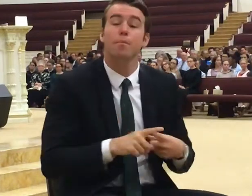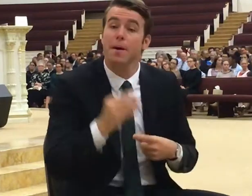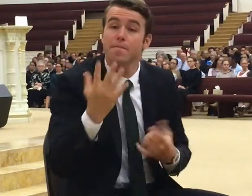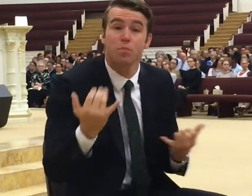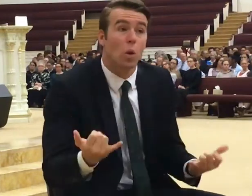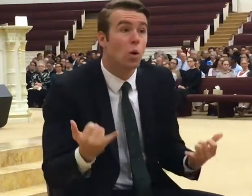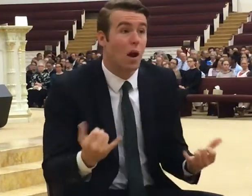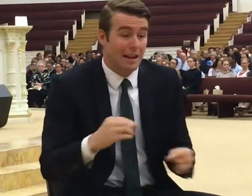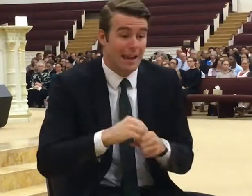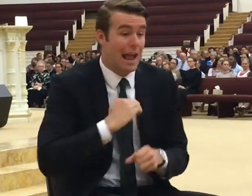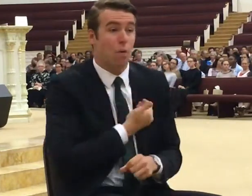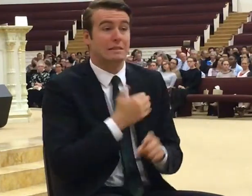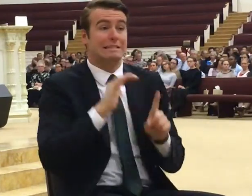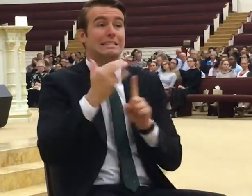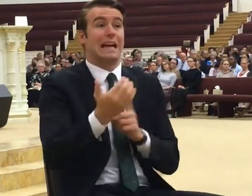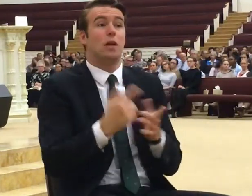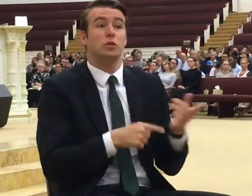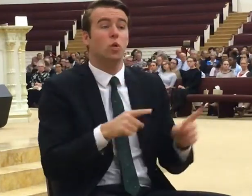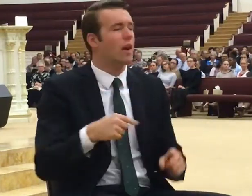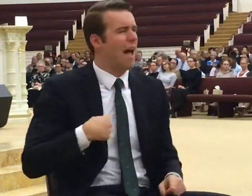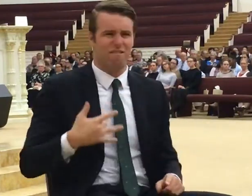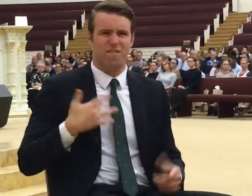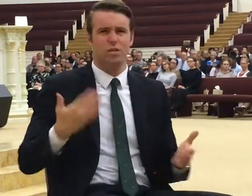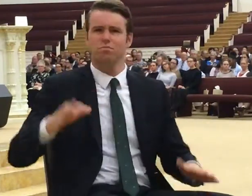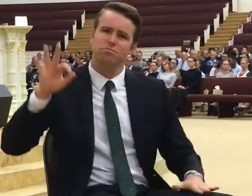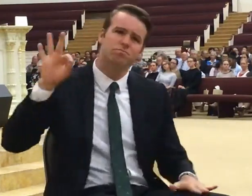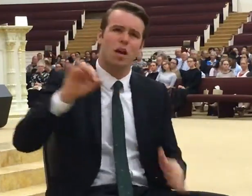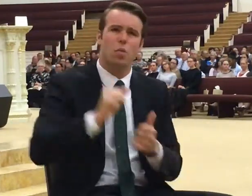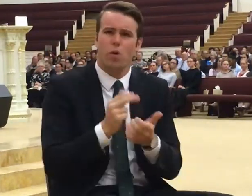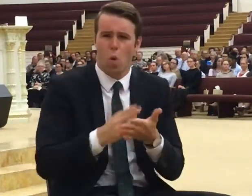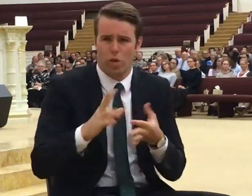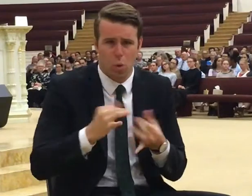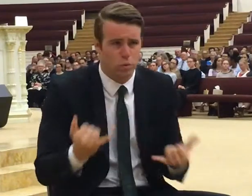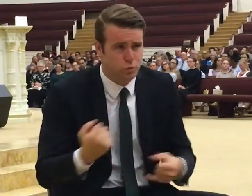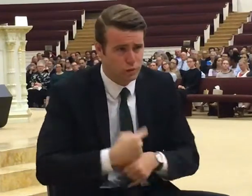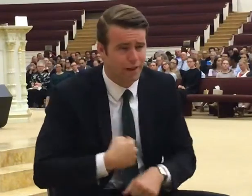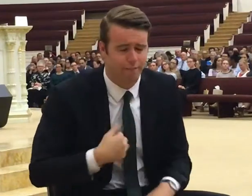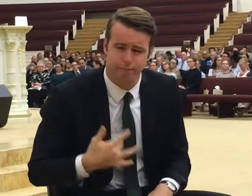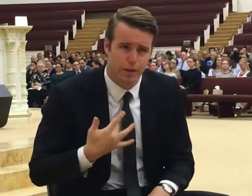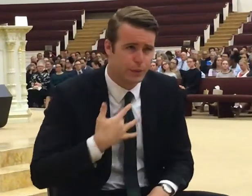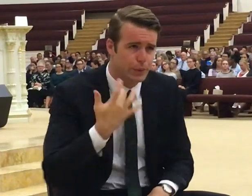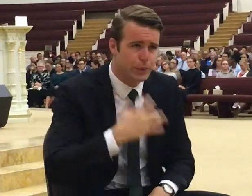our society today? Man, I feel like preaching in the Holy Ghost today.